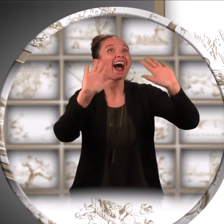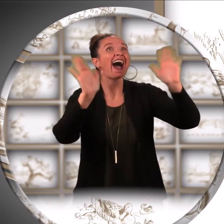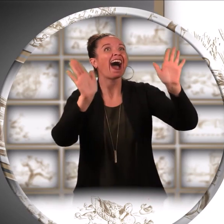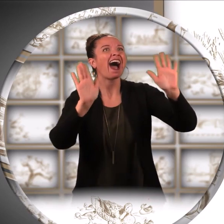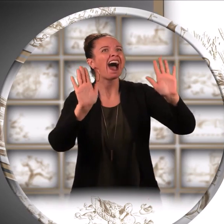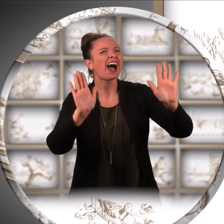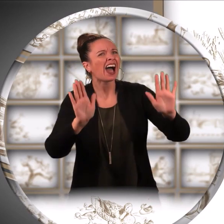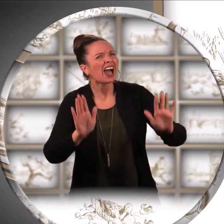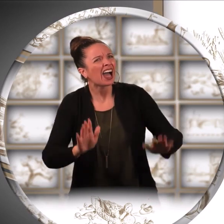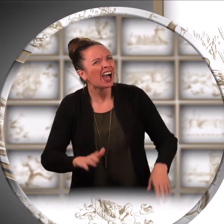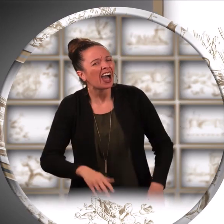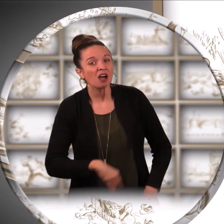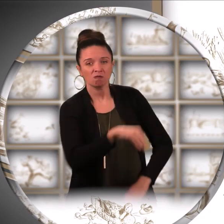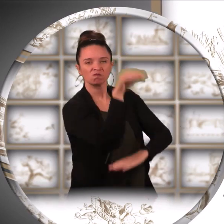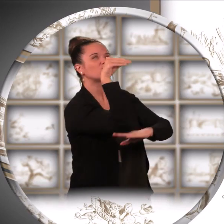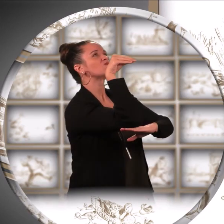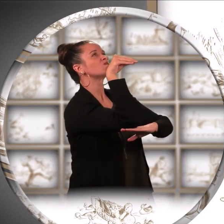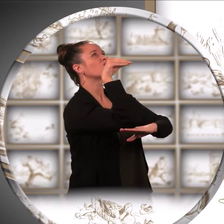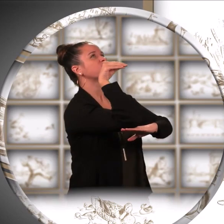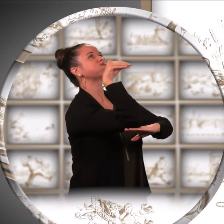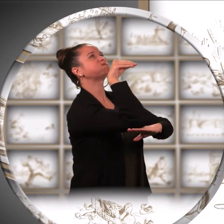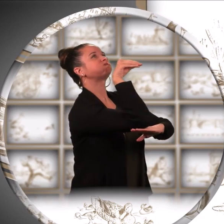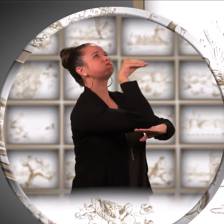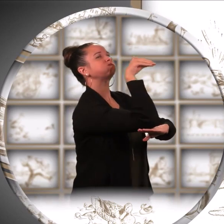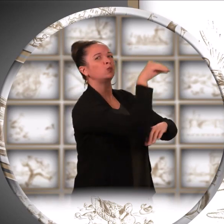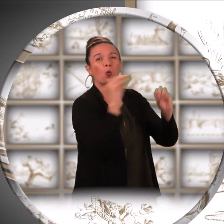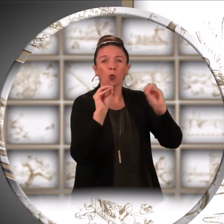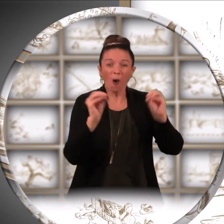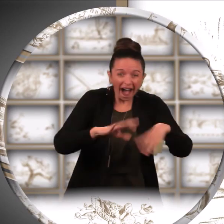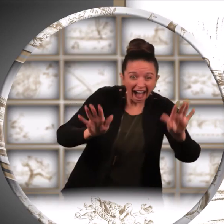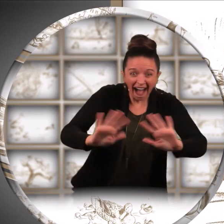The big bird was too proud to answer.